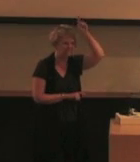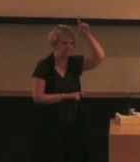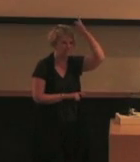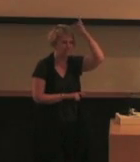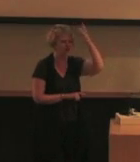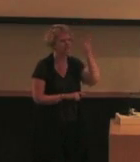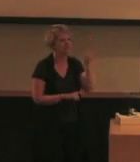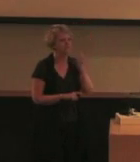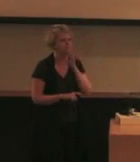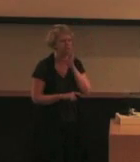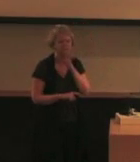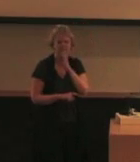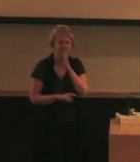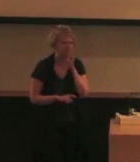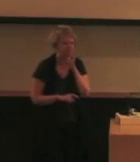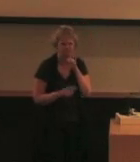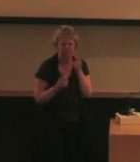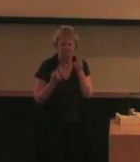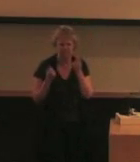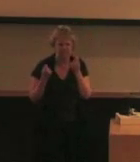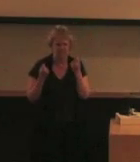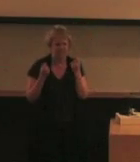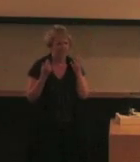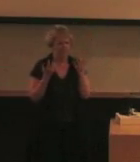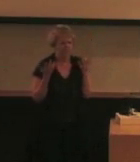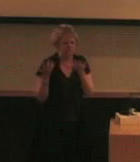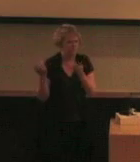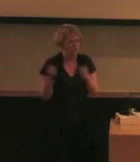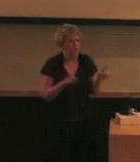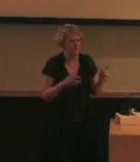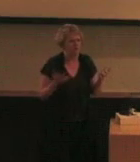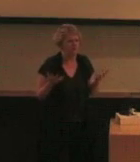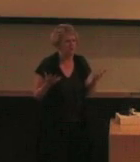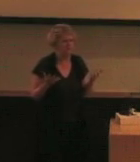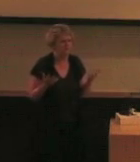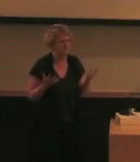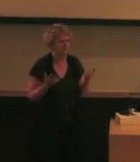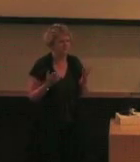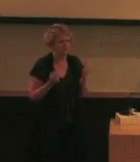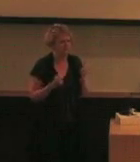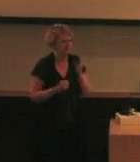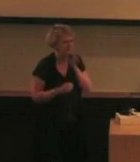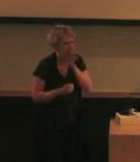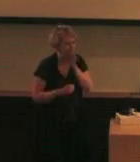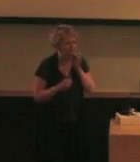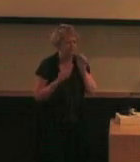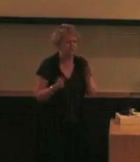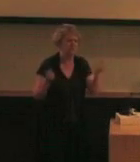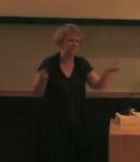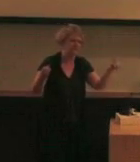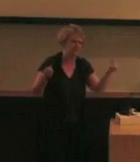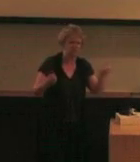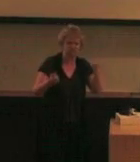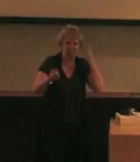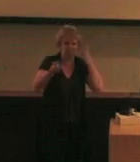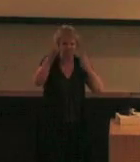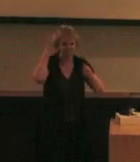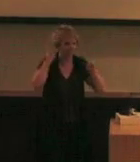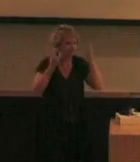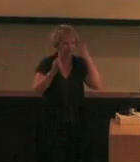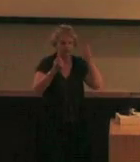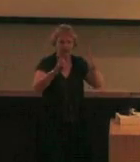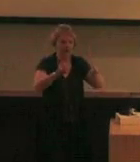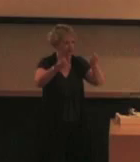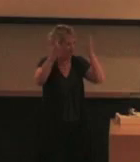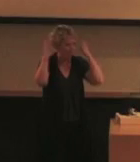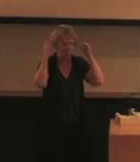someone speaking gibberish. They have no idea, this person has no idea what's going on. It could be speaking, could be in sign language. They just have no idea